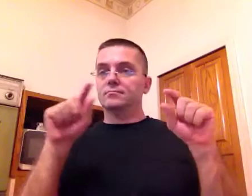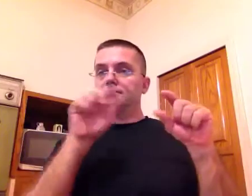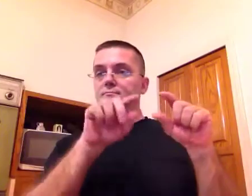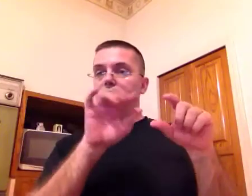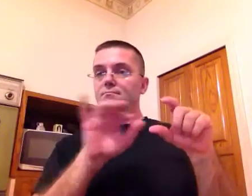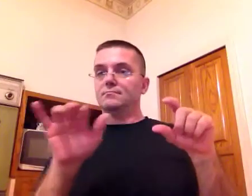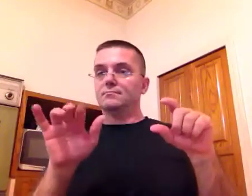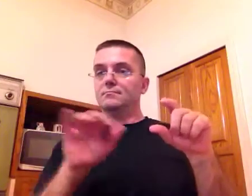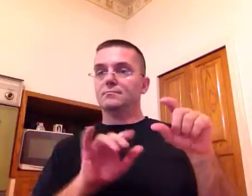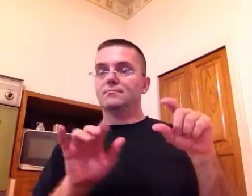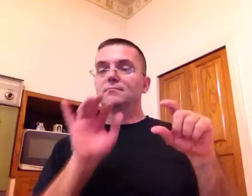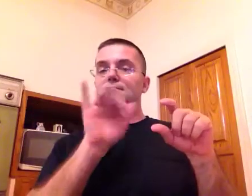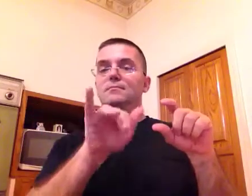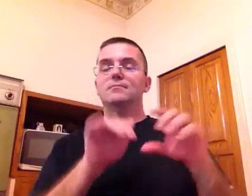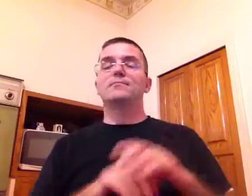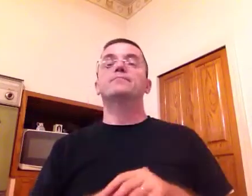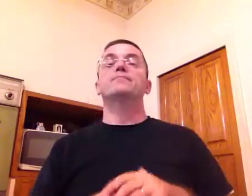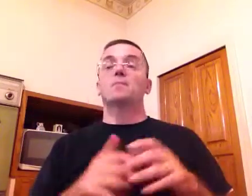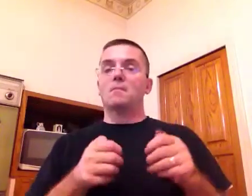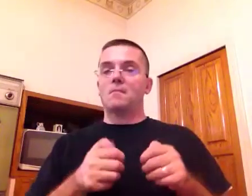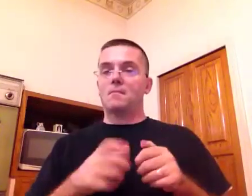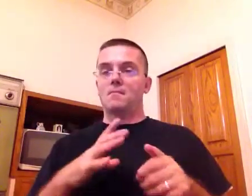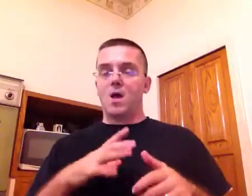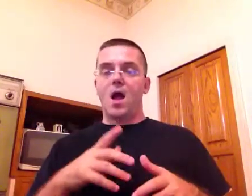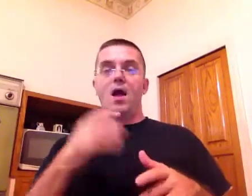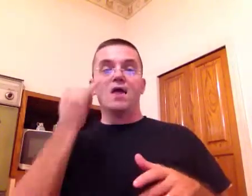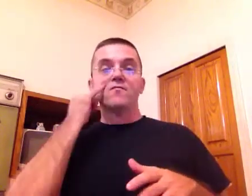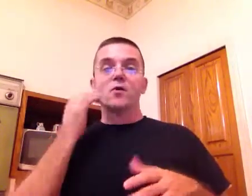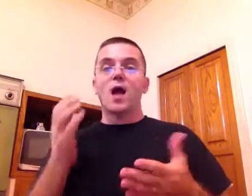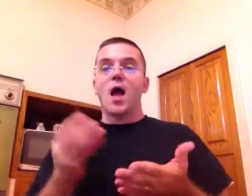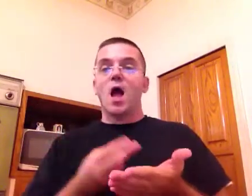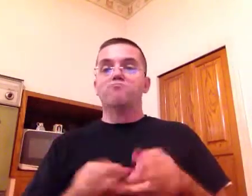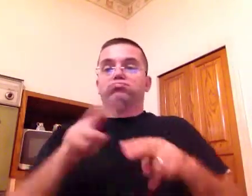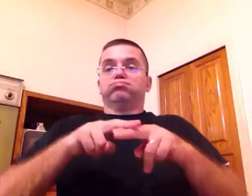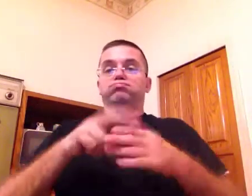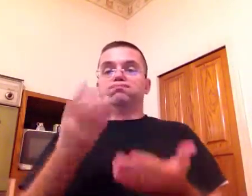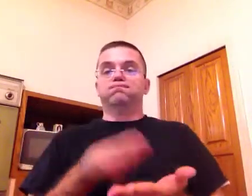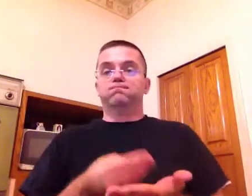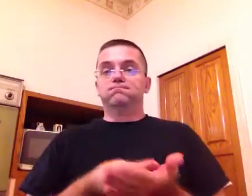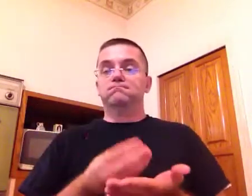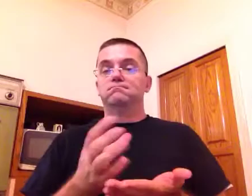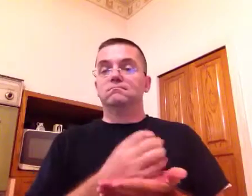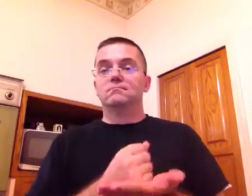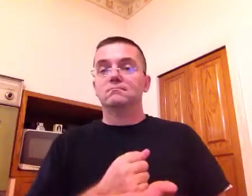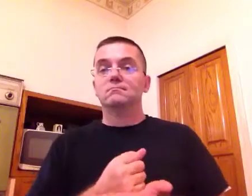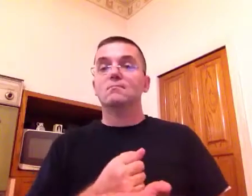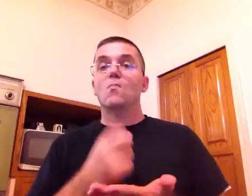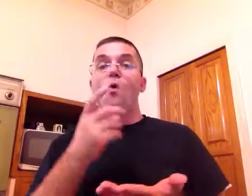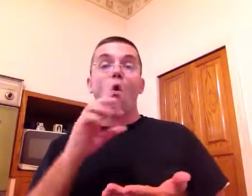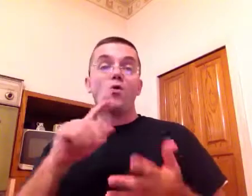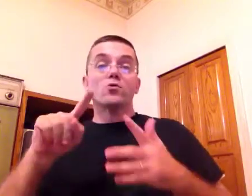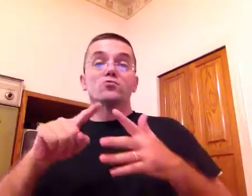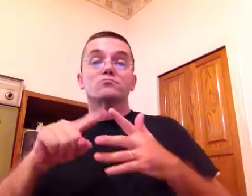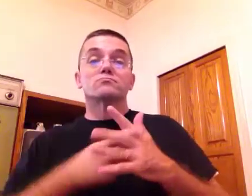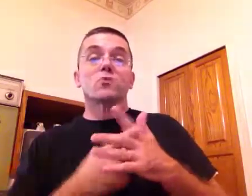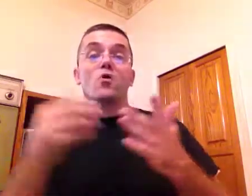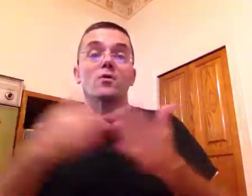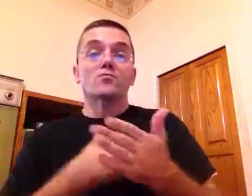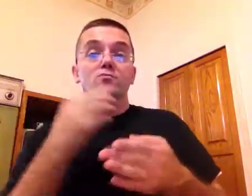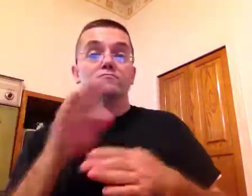life because you got a raise, you got a new job, or you started a business, give me a little short blurb about